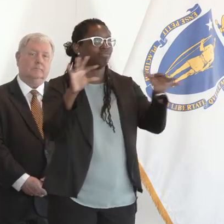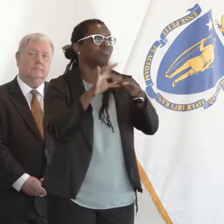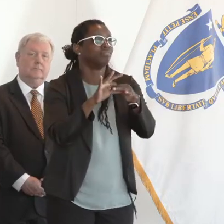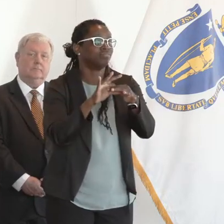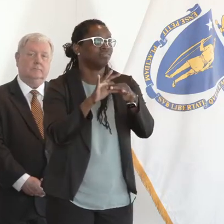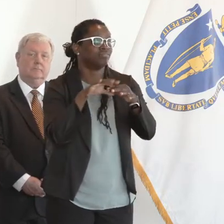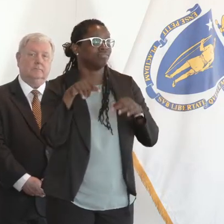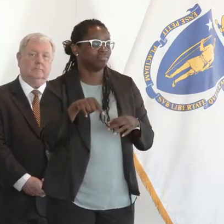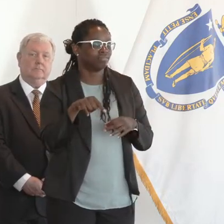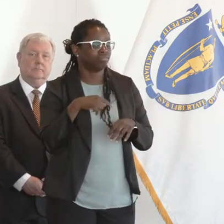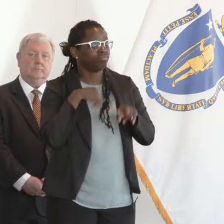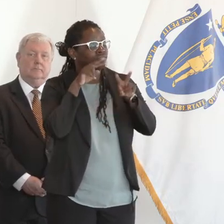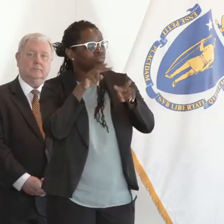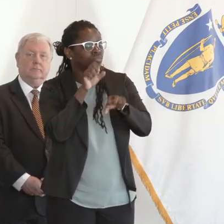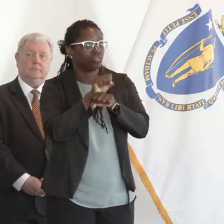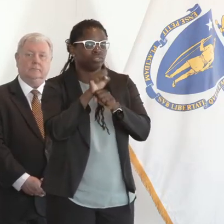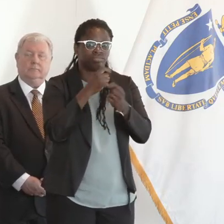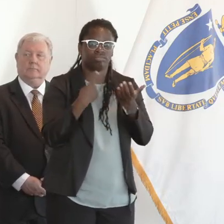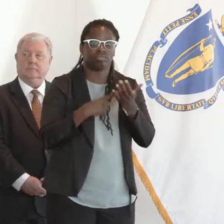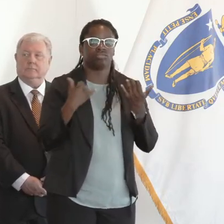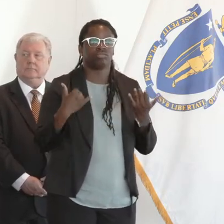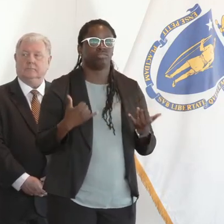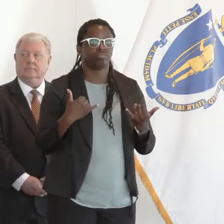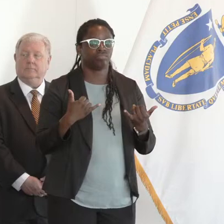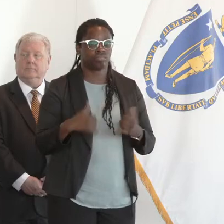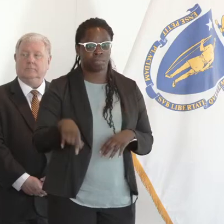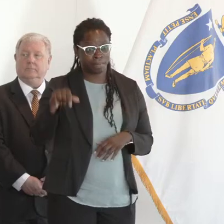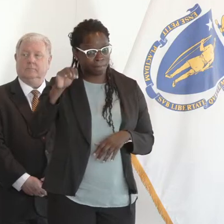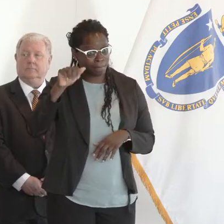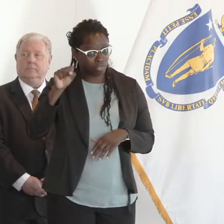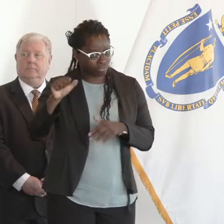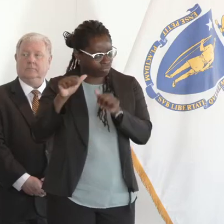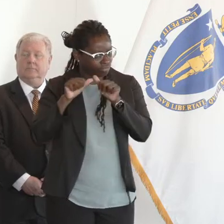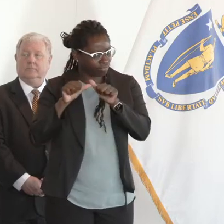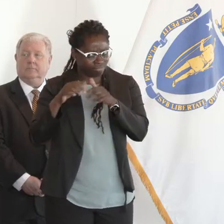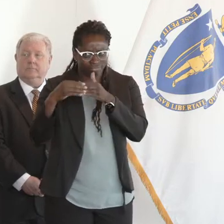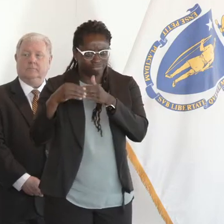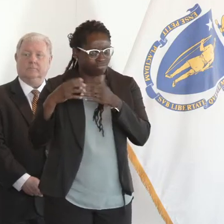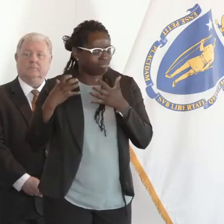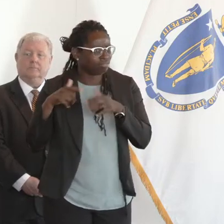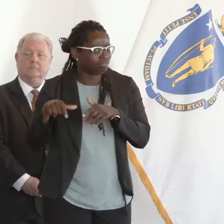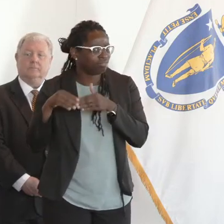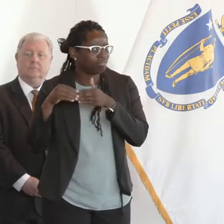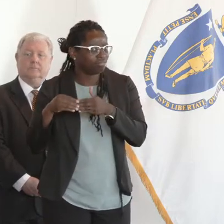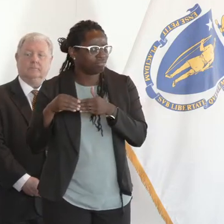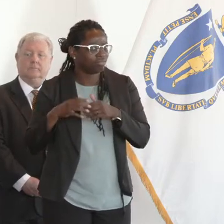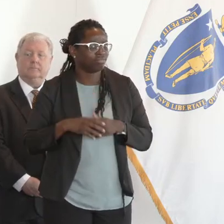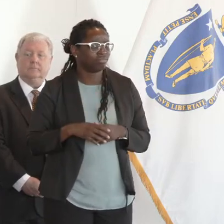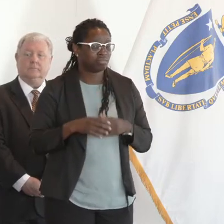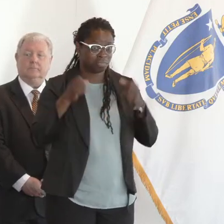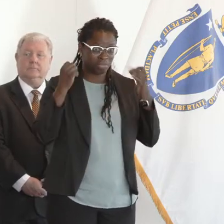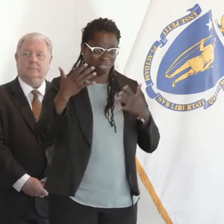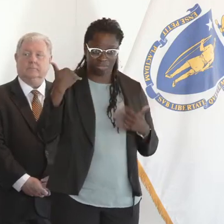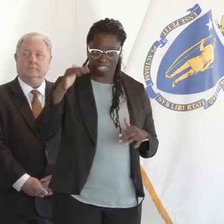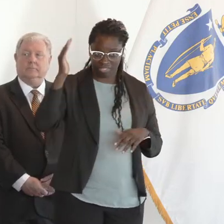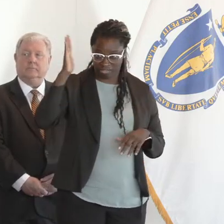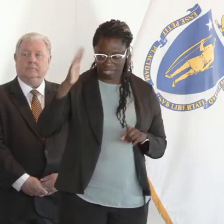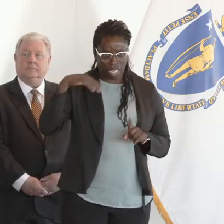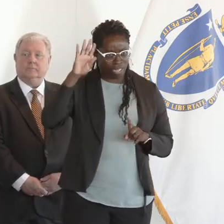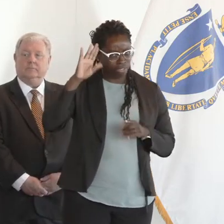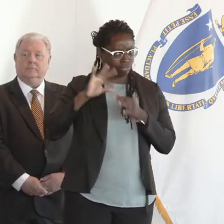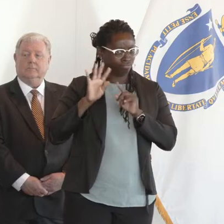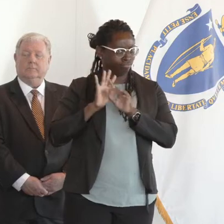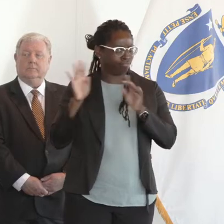and Massachusetts' continued leadership, which is on full display by multiple speakers here today, and particularly in Governor